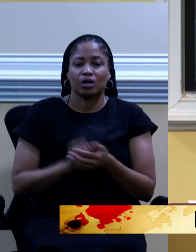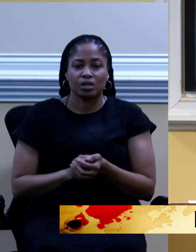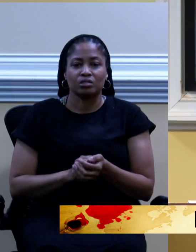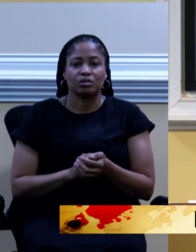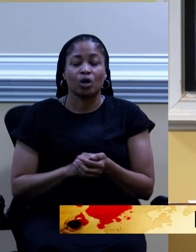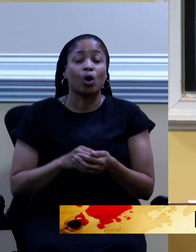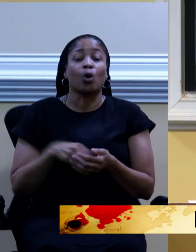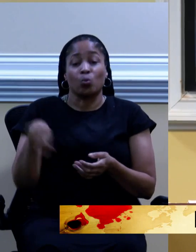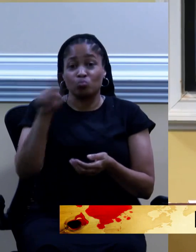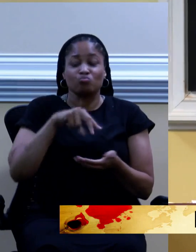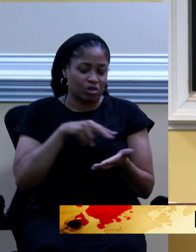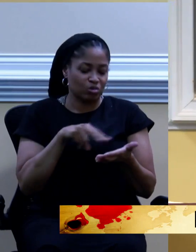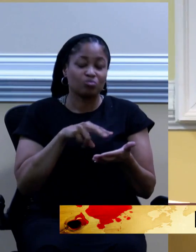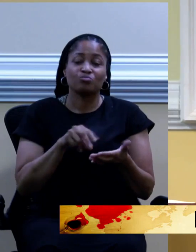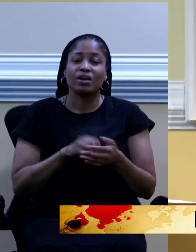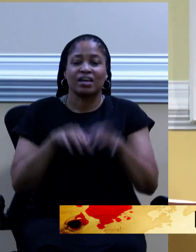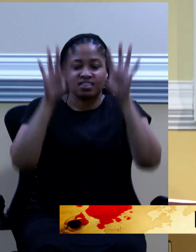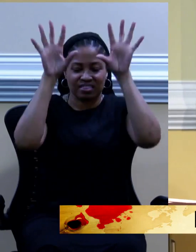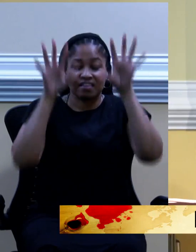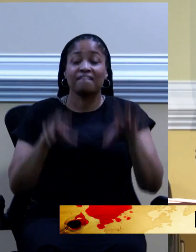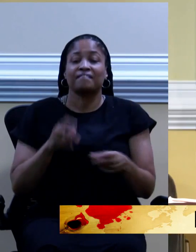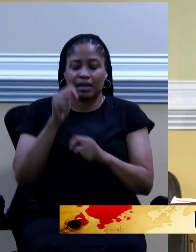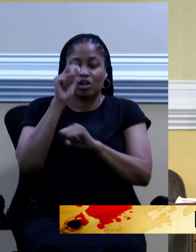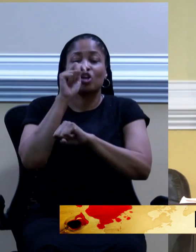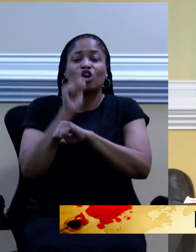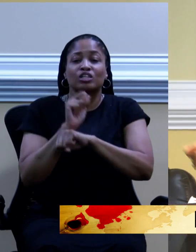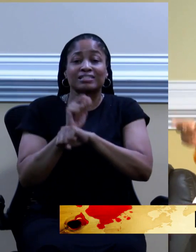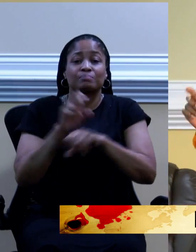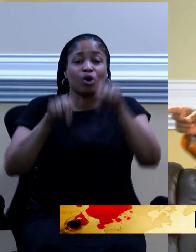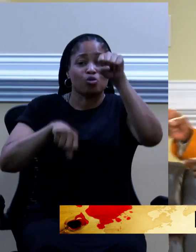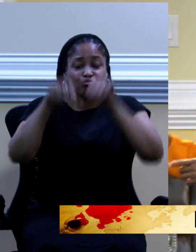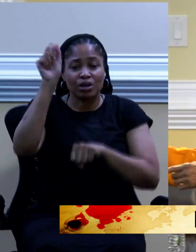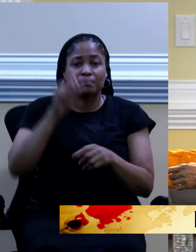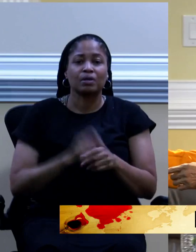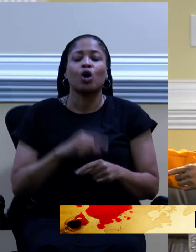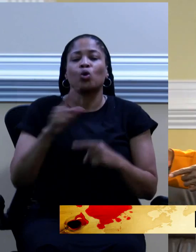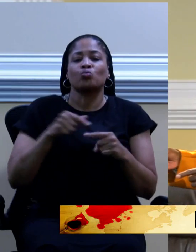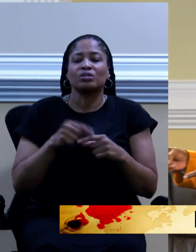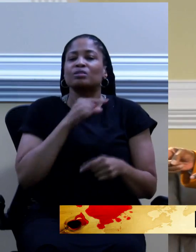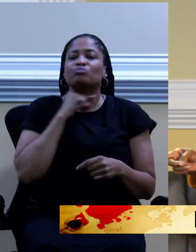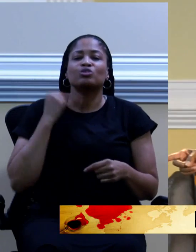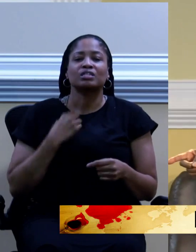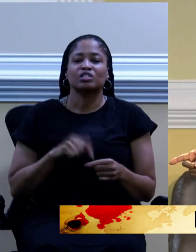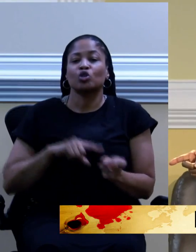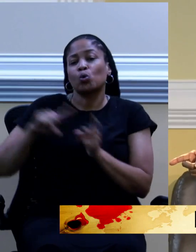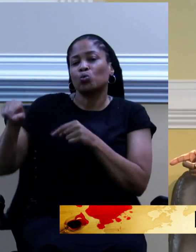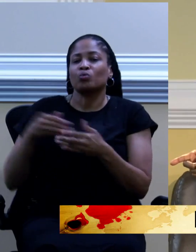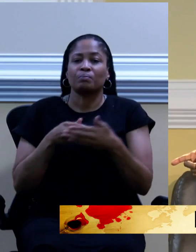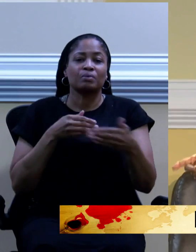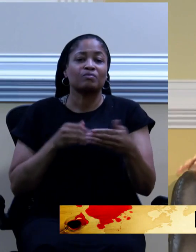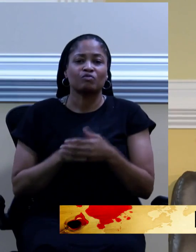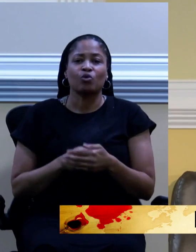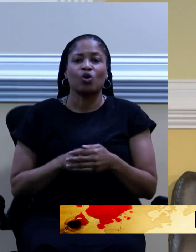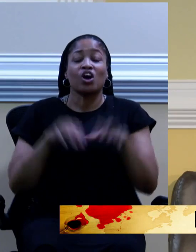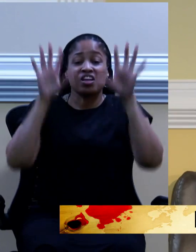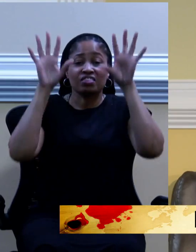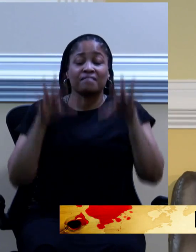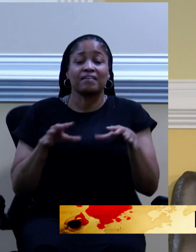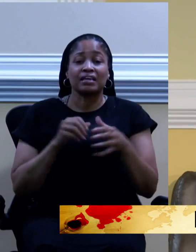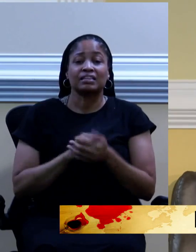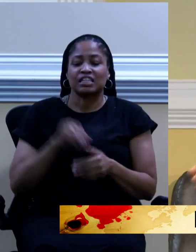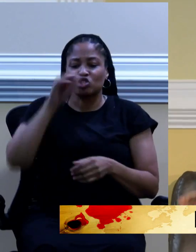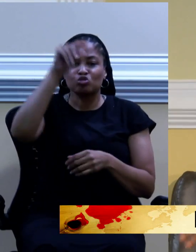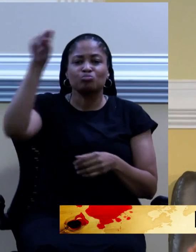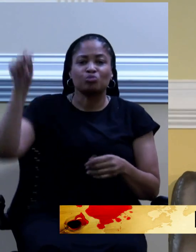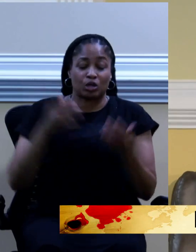he? Right. And so when the priest went before the veil, he had to sprinkle the blood of the animal. But if the veil was not